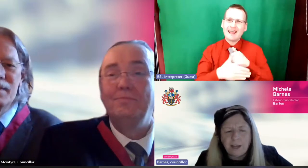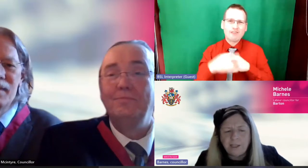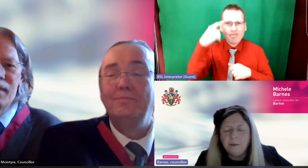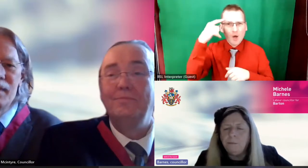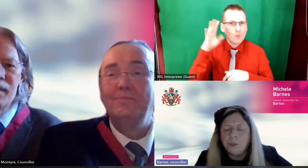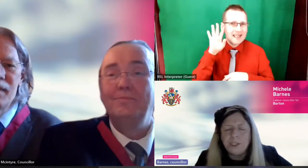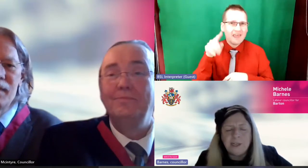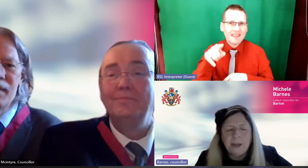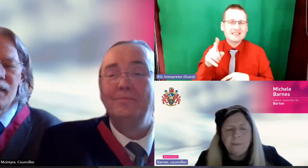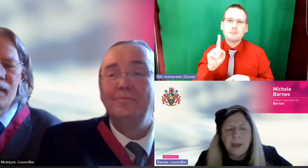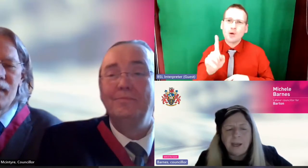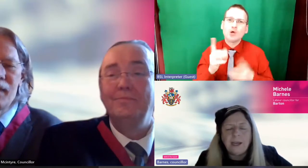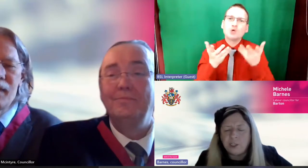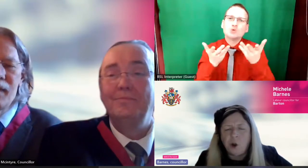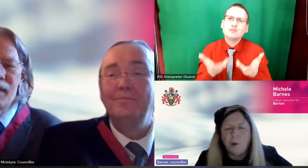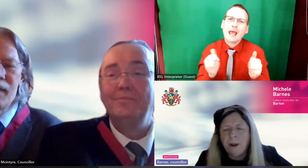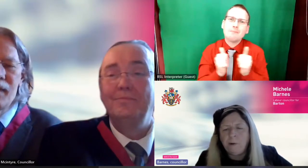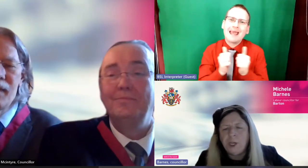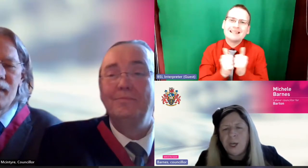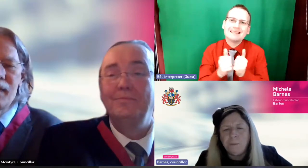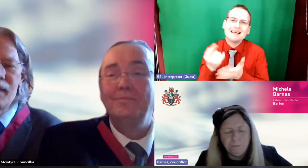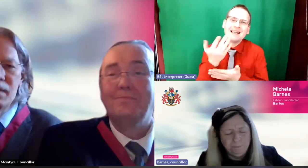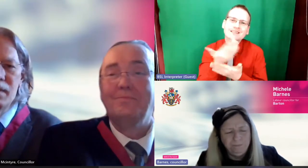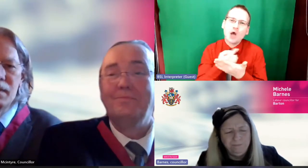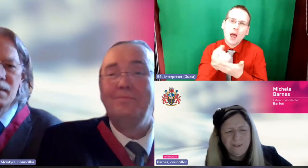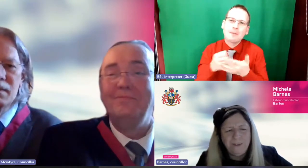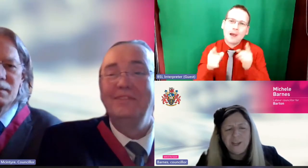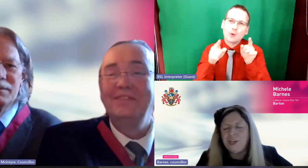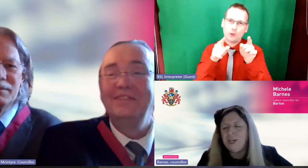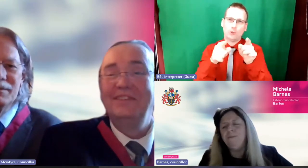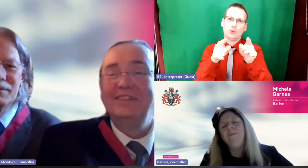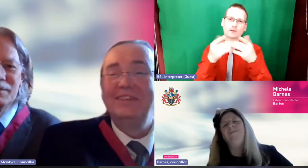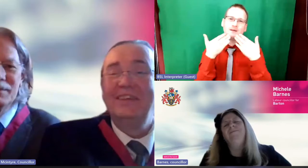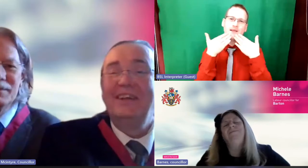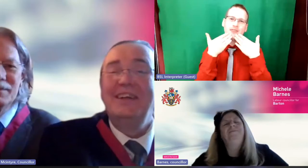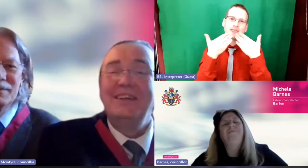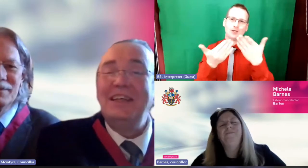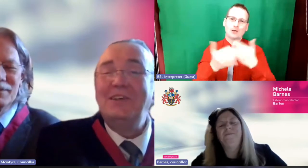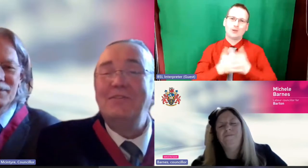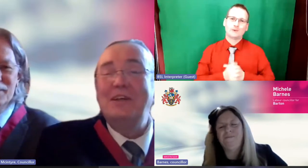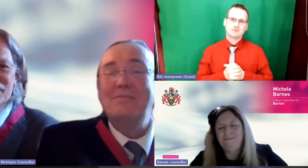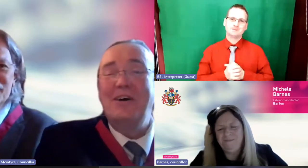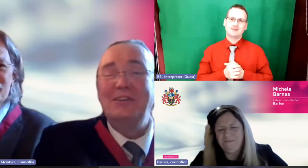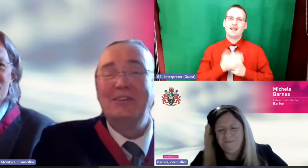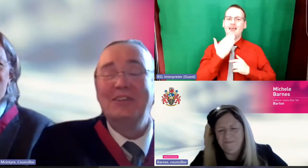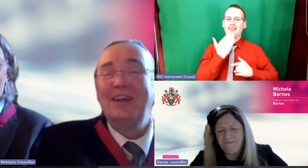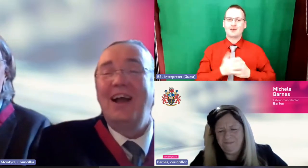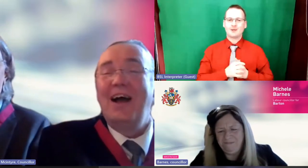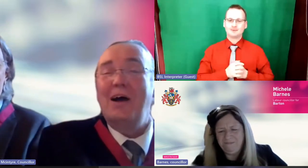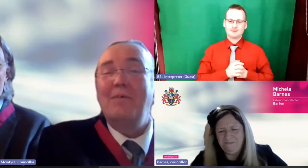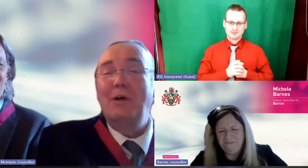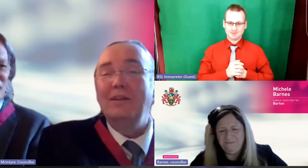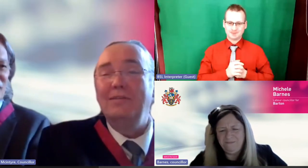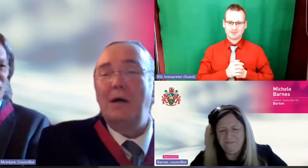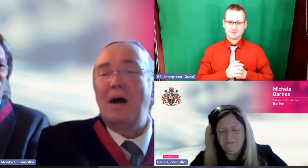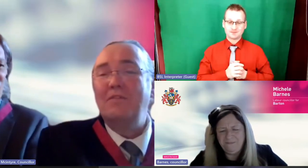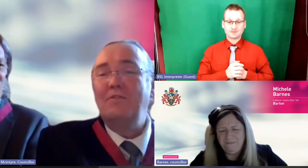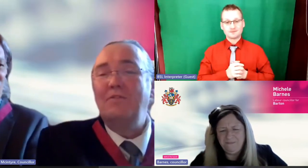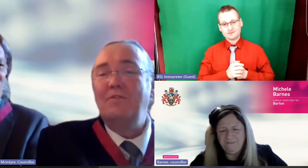hear this, but today, mate, it's all about you. Thank you. Thank you very much.